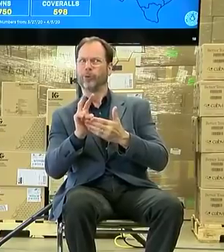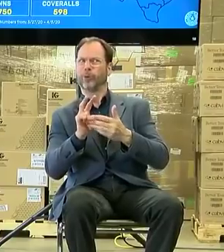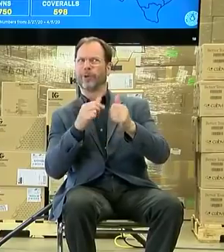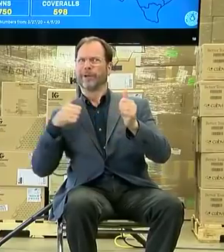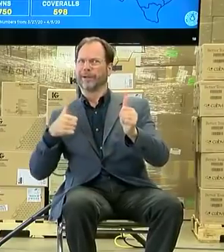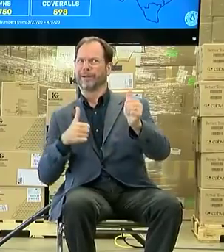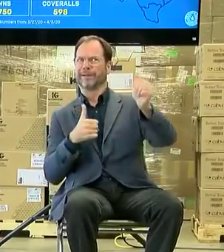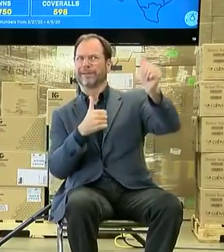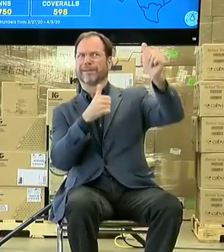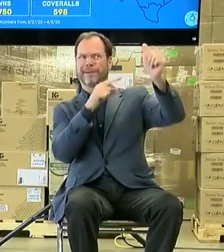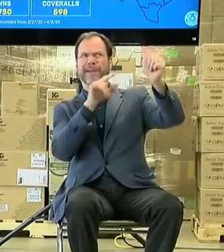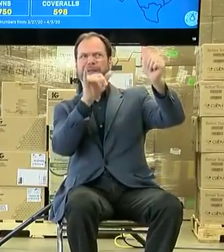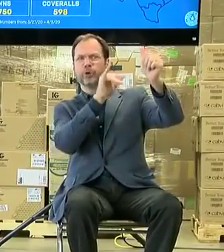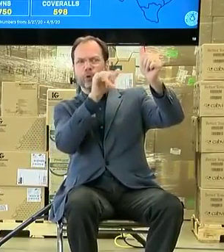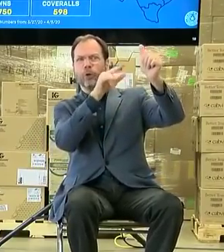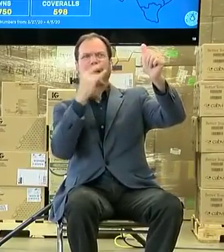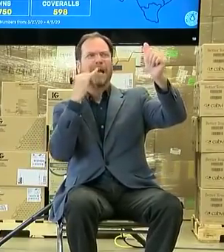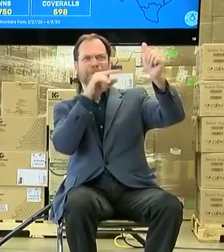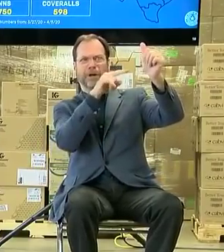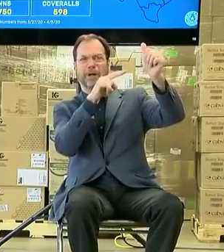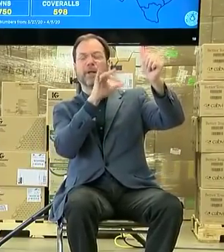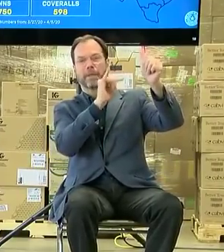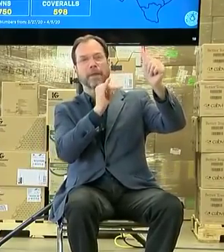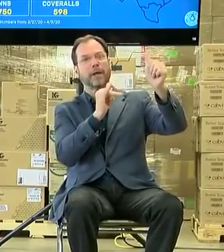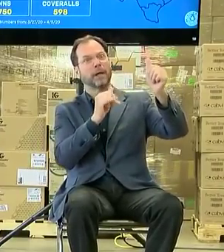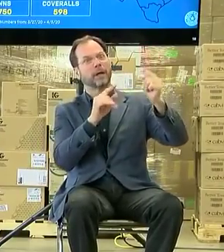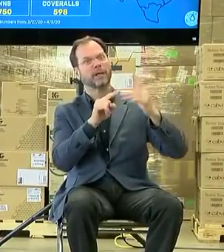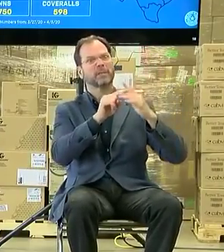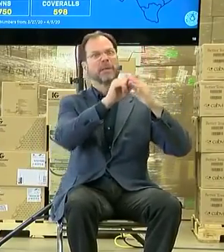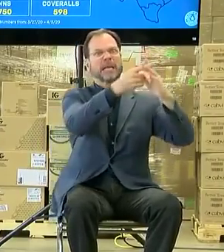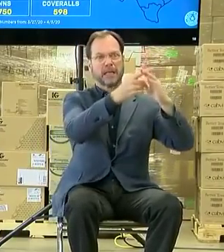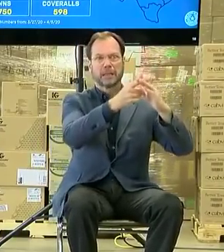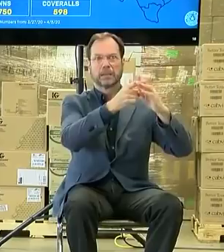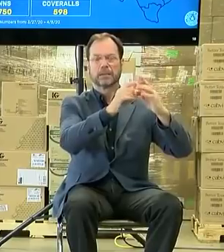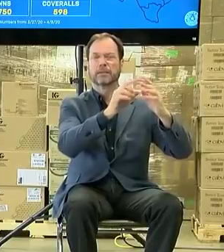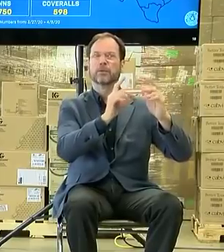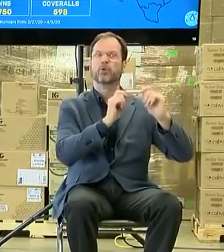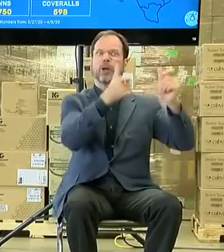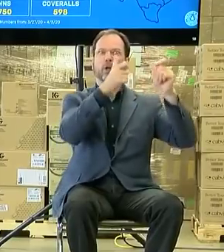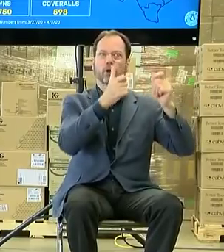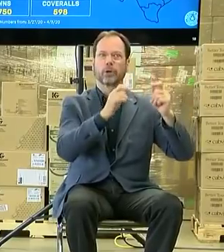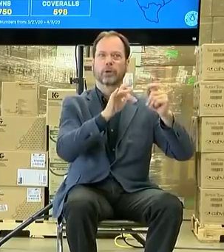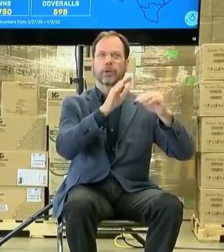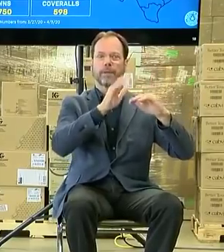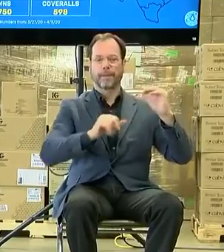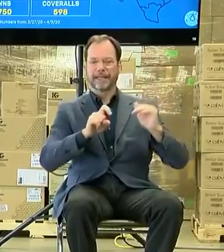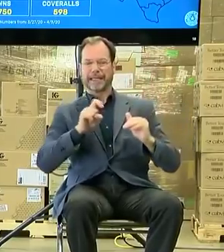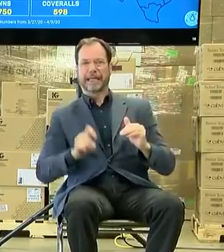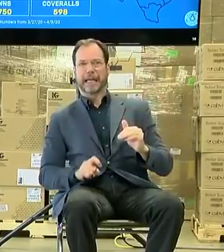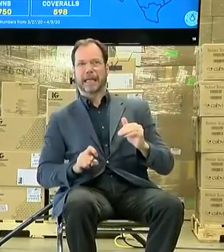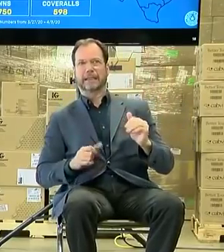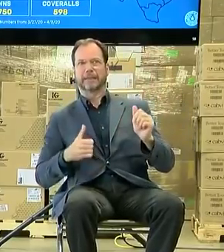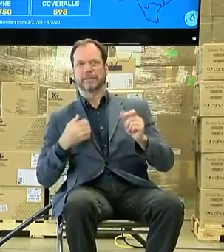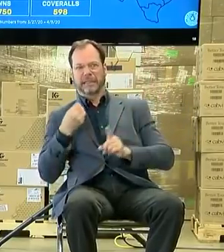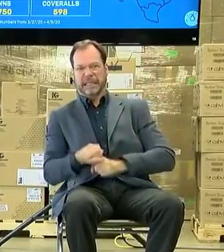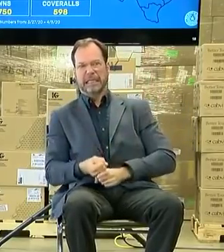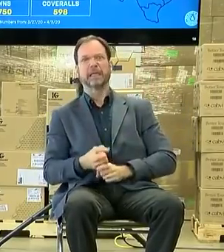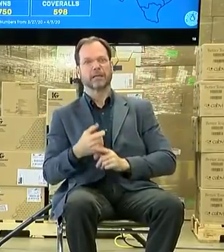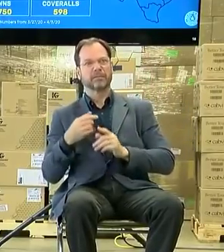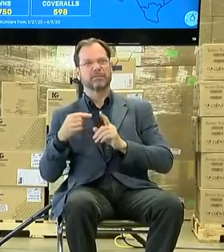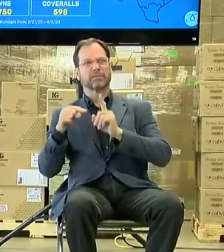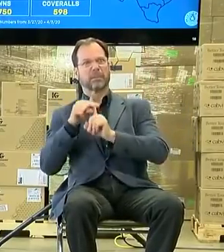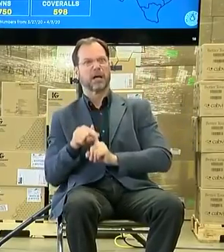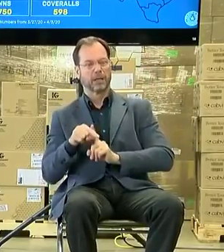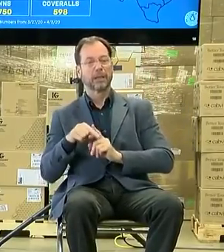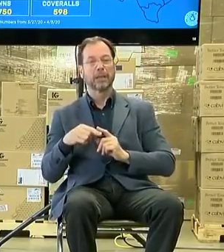and New York. They had a more significant onset earlier than did the state of Texas. What we are preparing